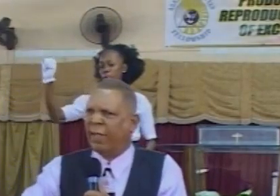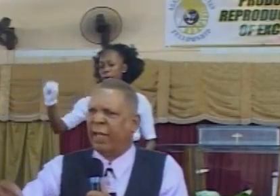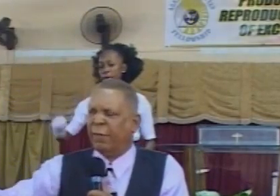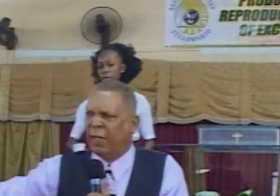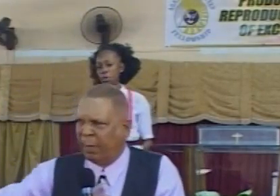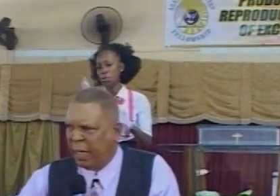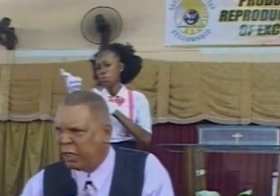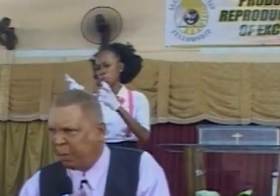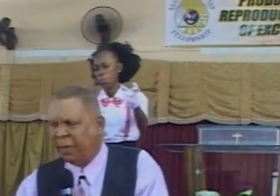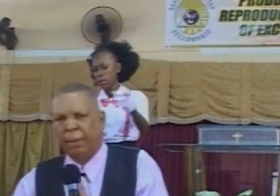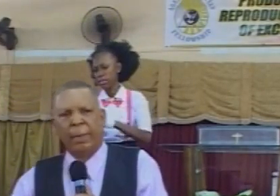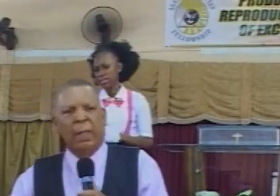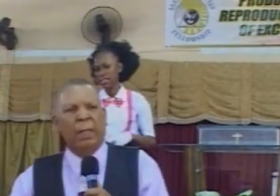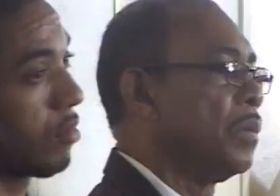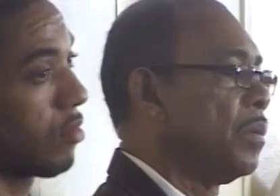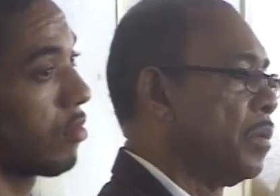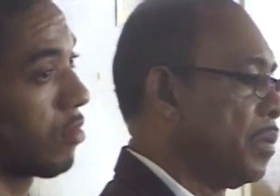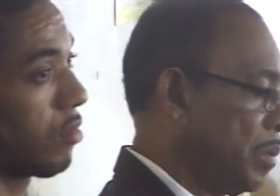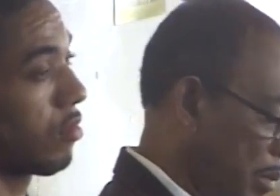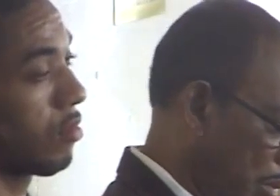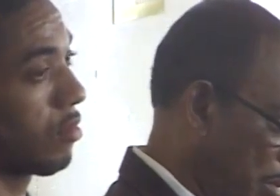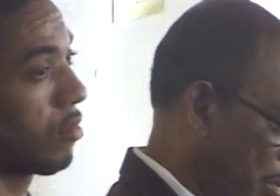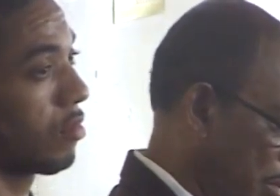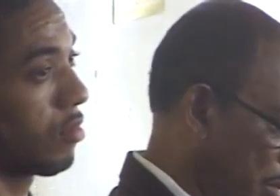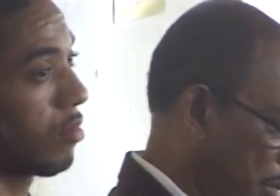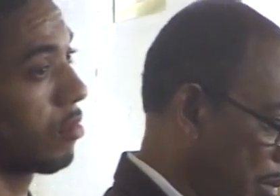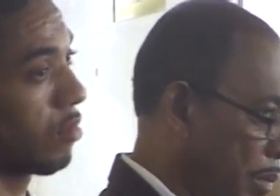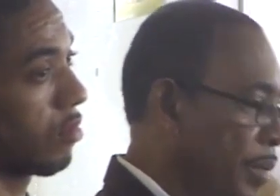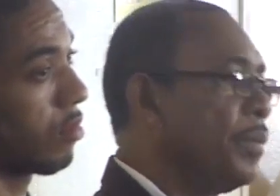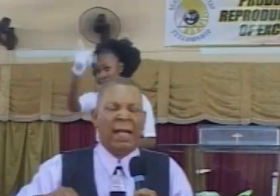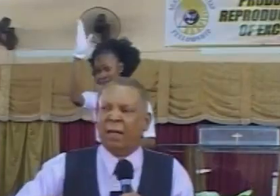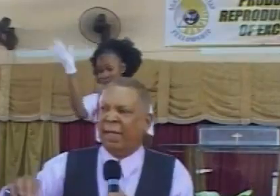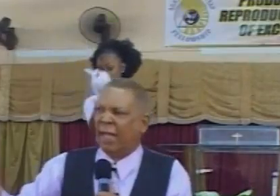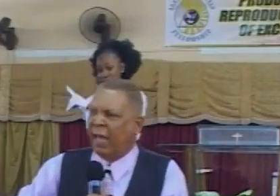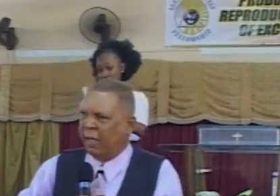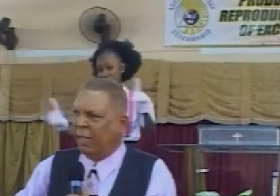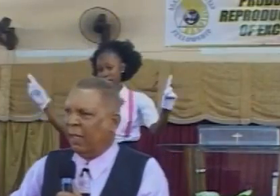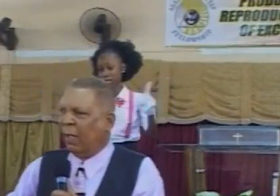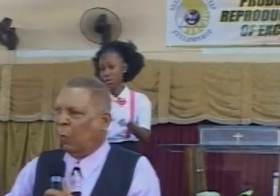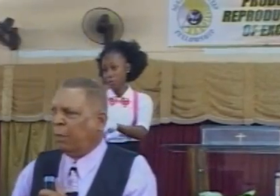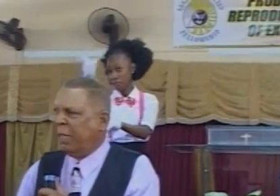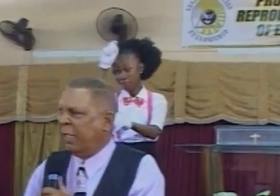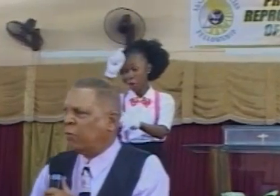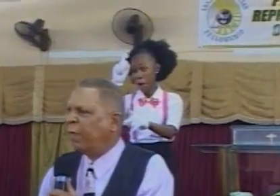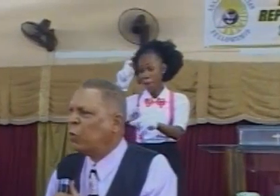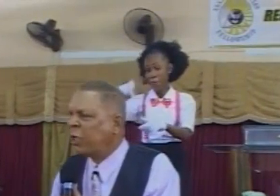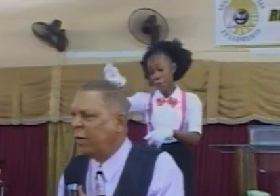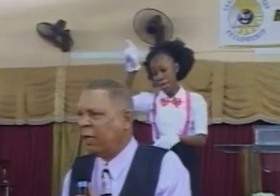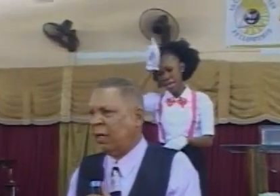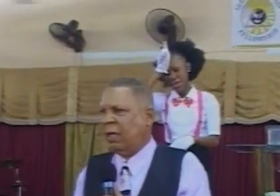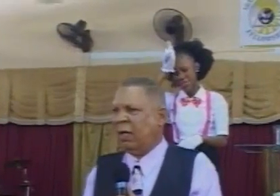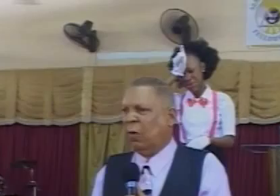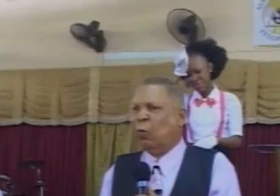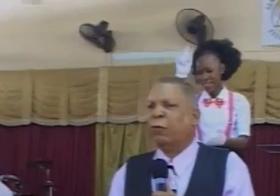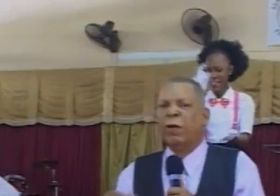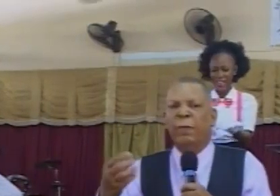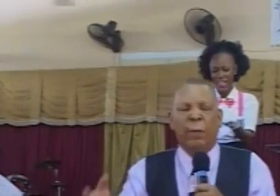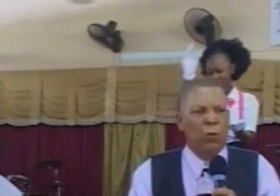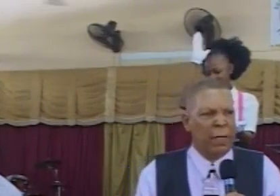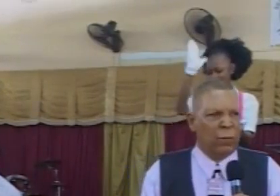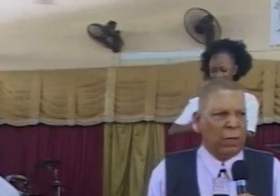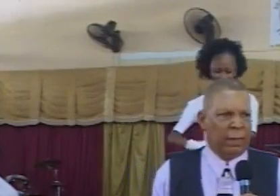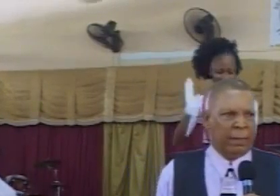was God's deliverance from Egypt oppression. And now they're believing that their Messiah would be this revolutionary who freed